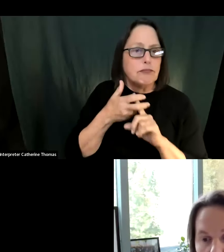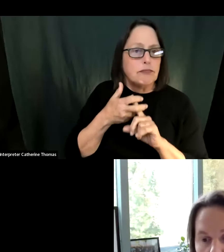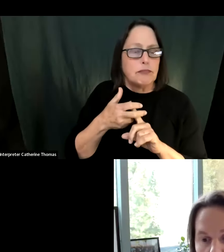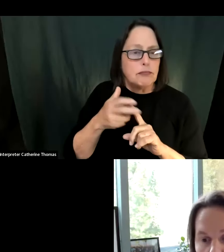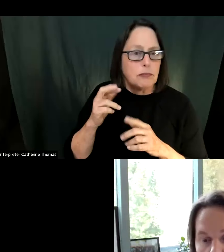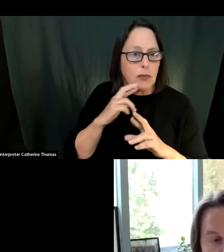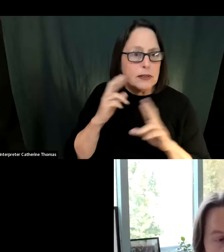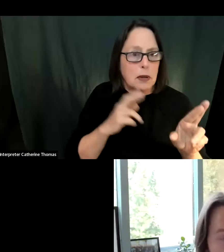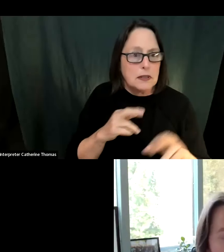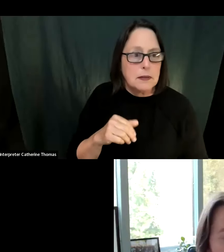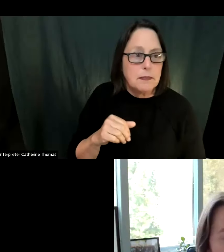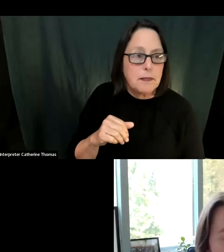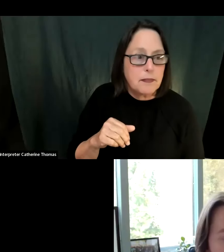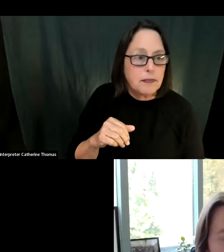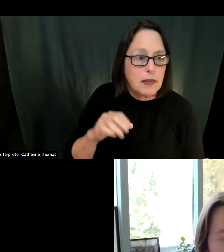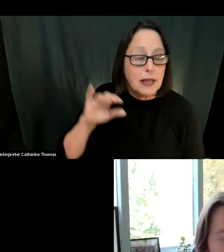Jan, can I pick on you?